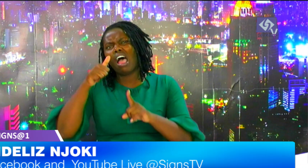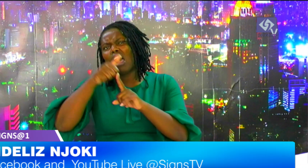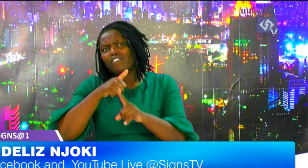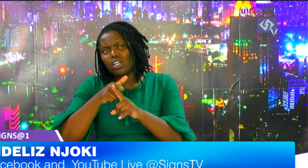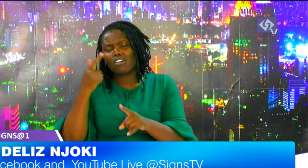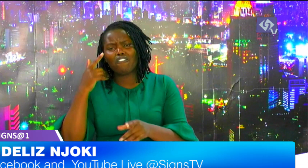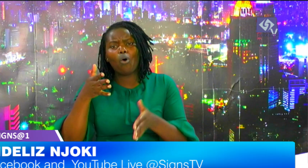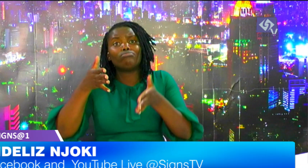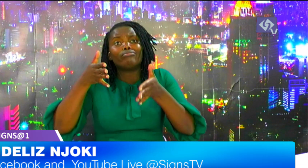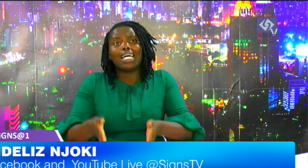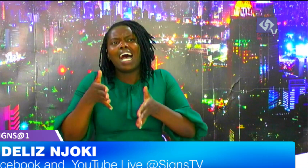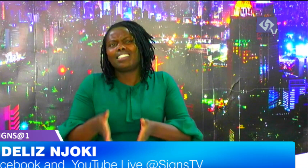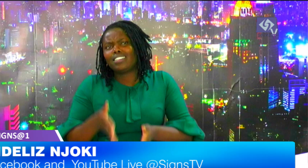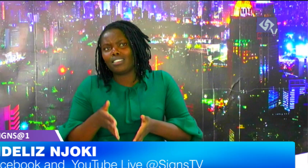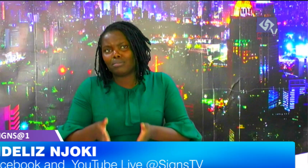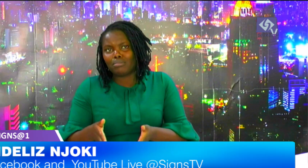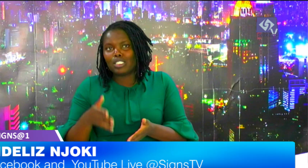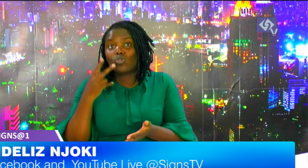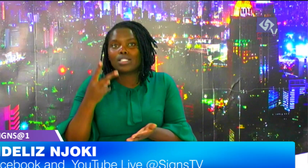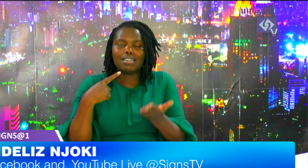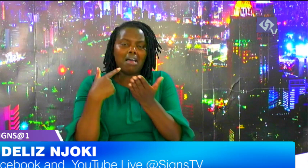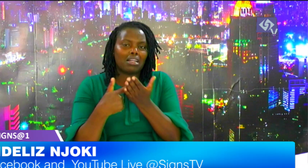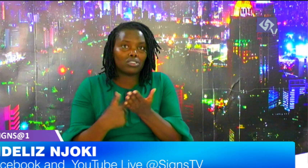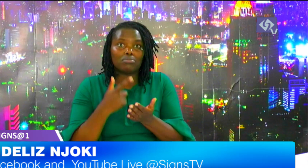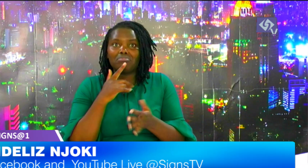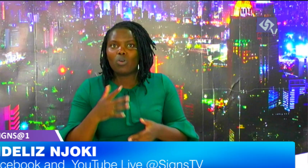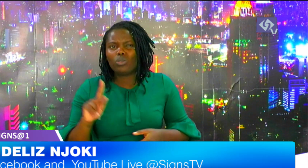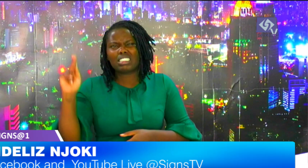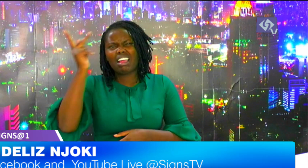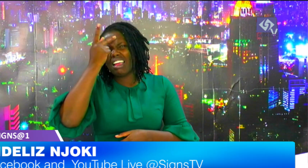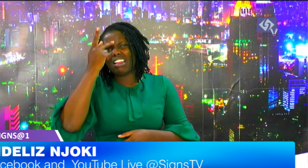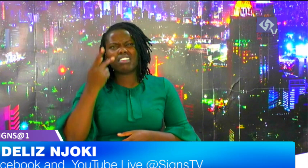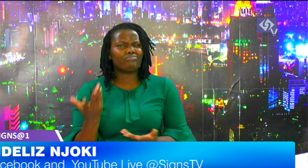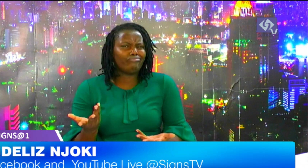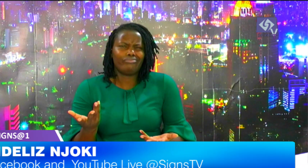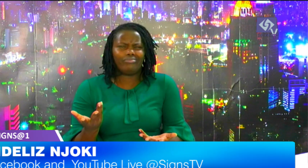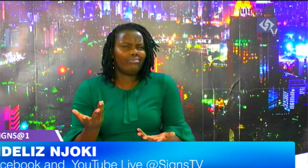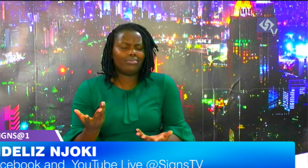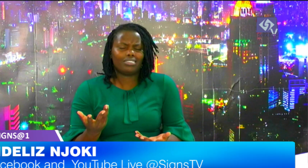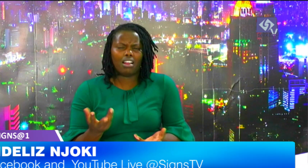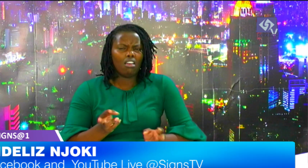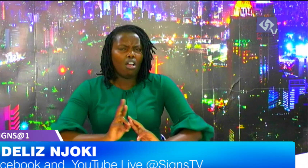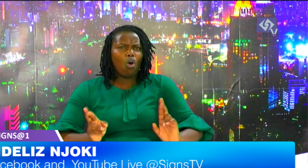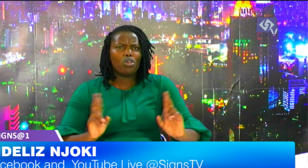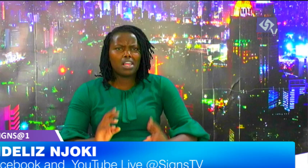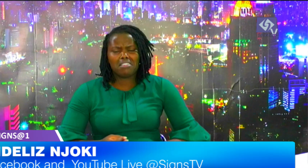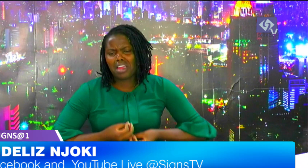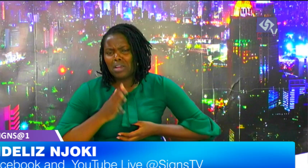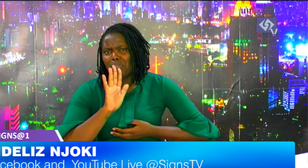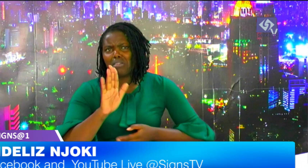Nyoro, while advocating for an immediate halt to the discussions, said Kenyans have already expressed